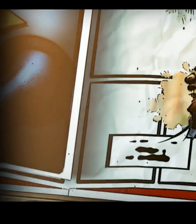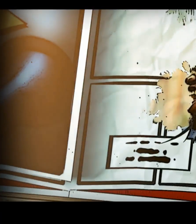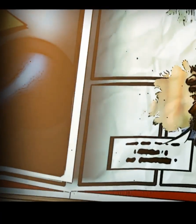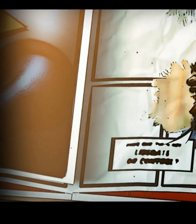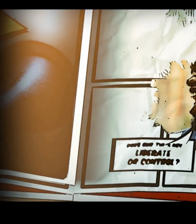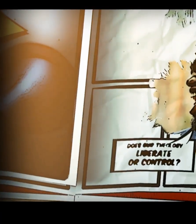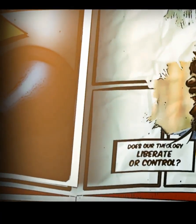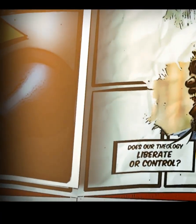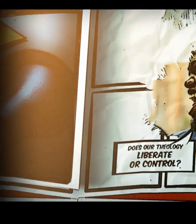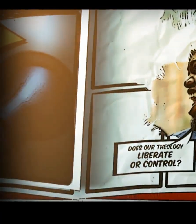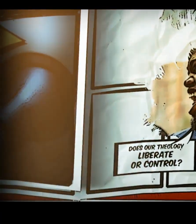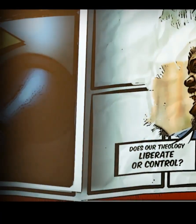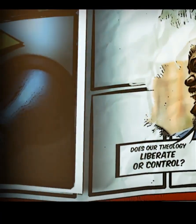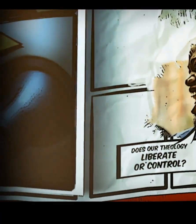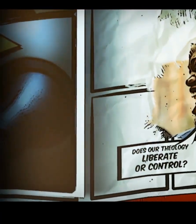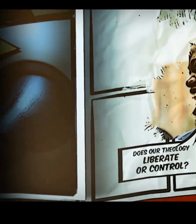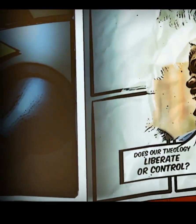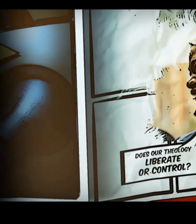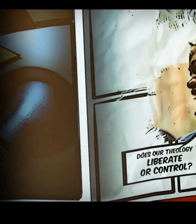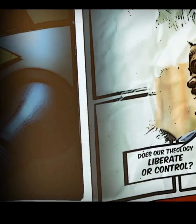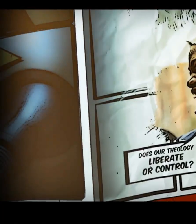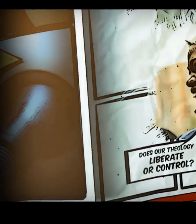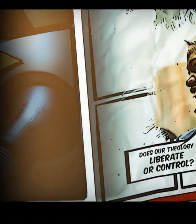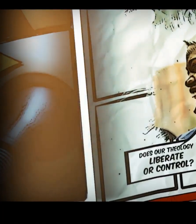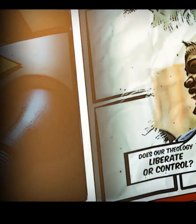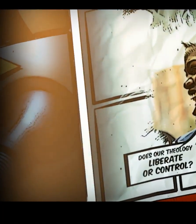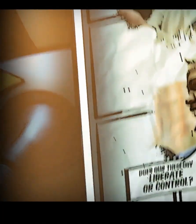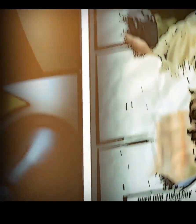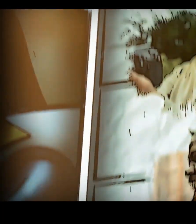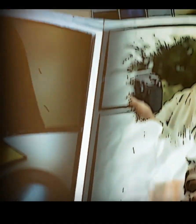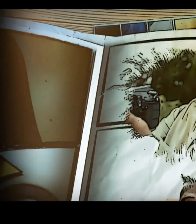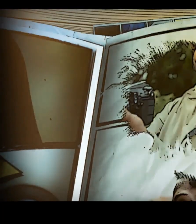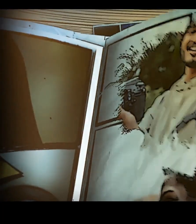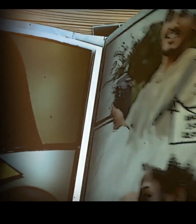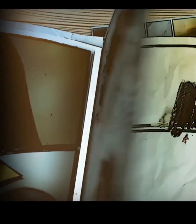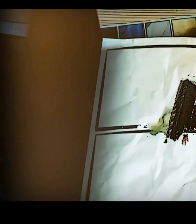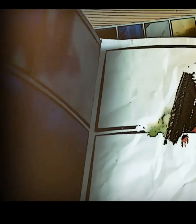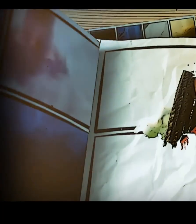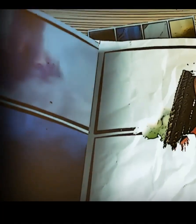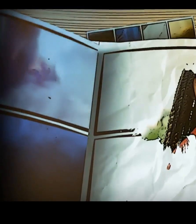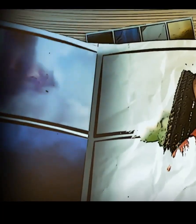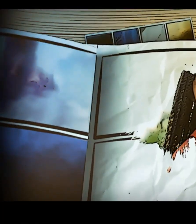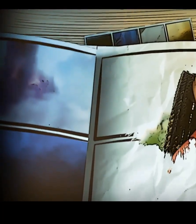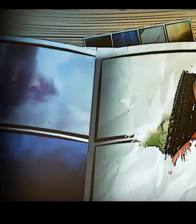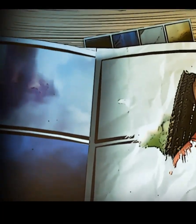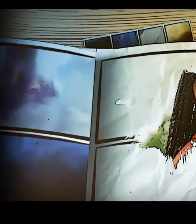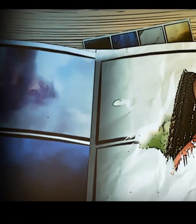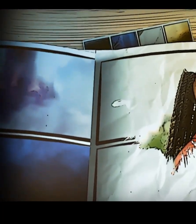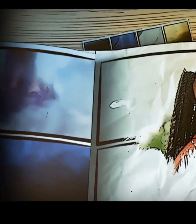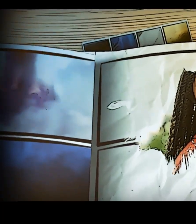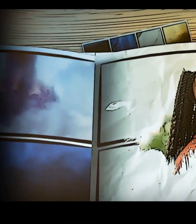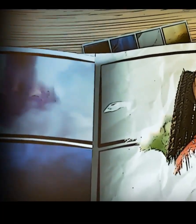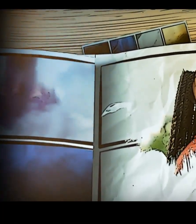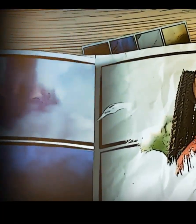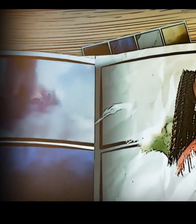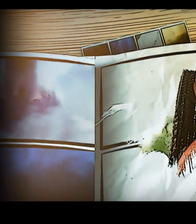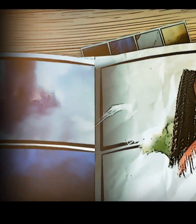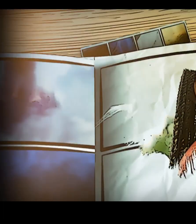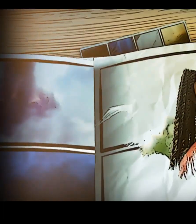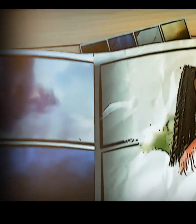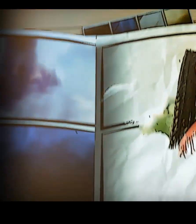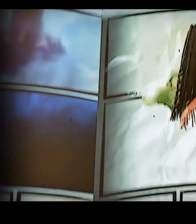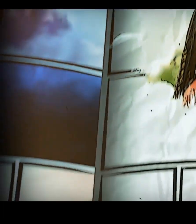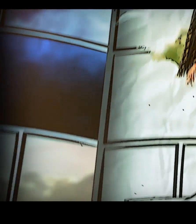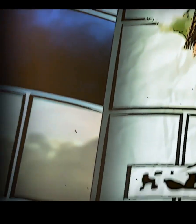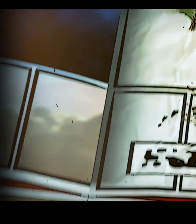that? What you think about anything? What you think about you? What you think